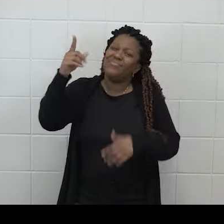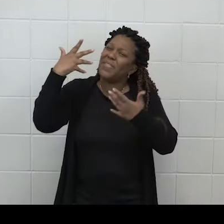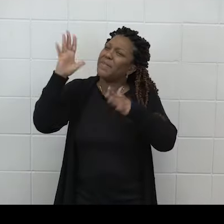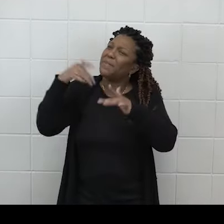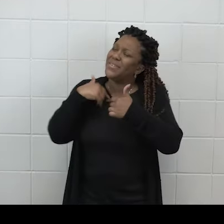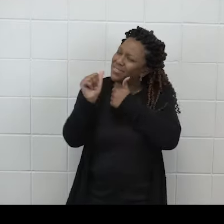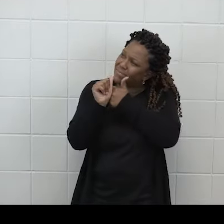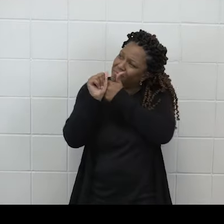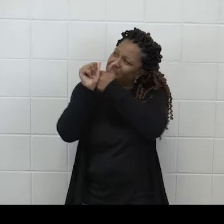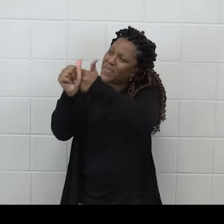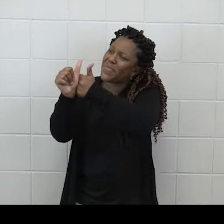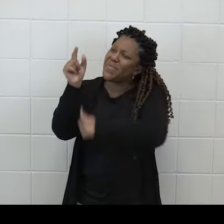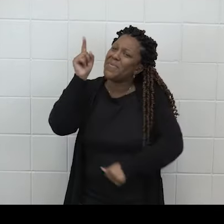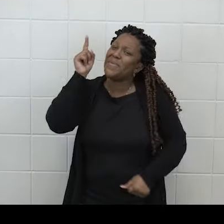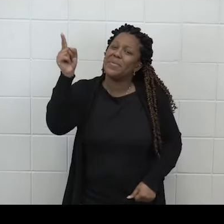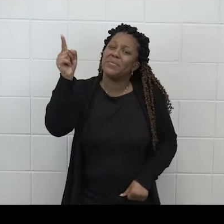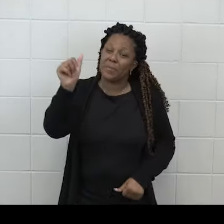I belong.